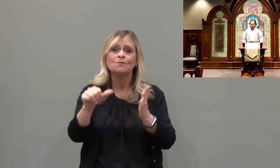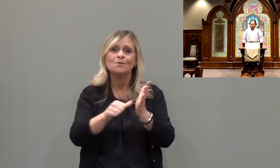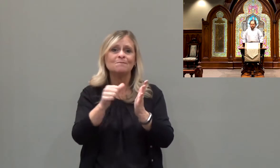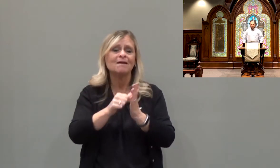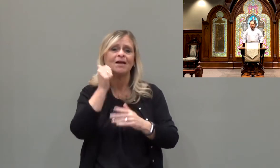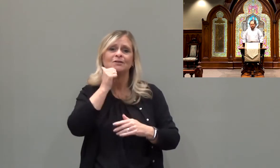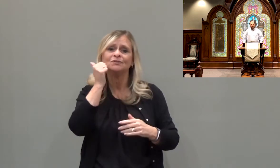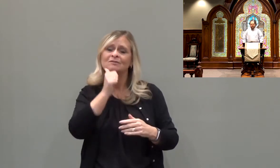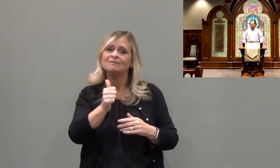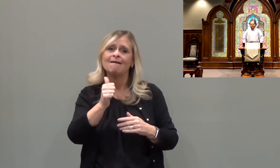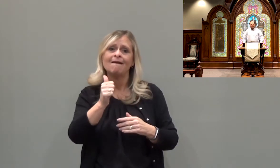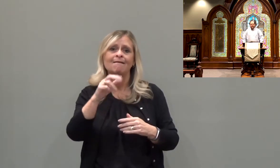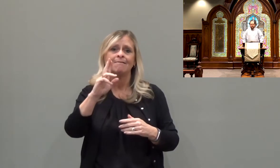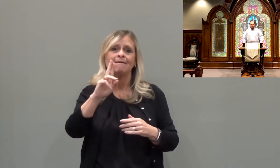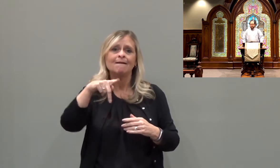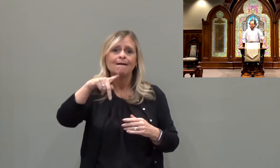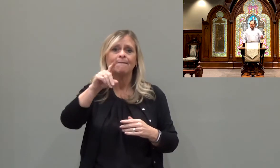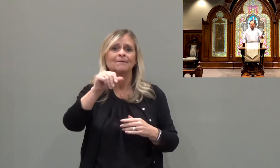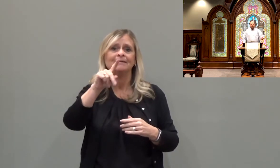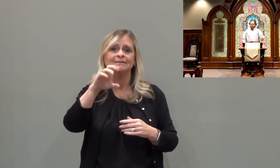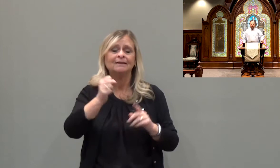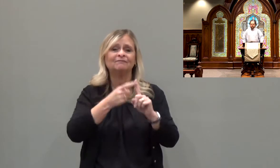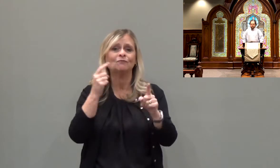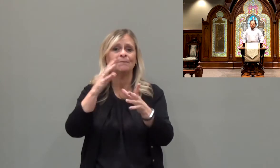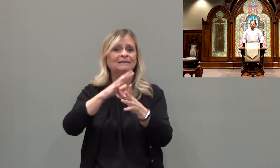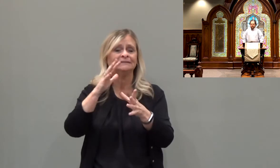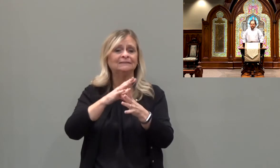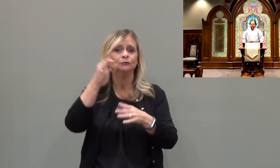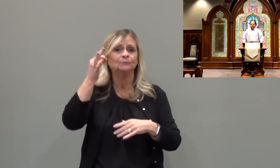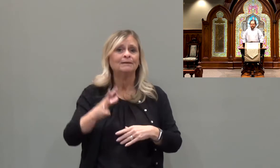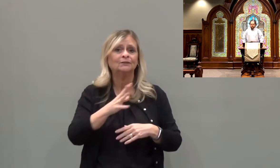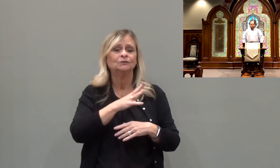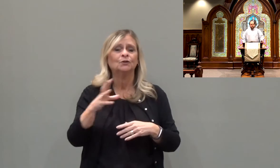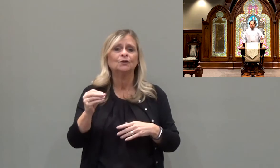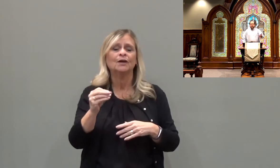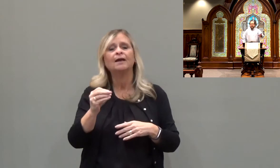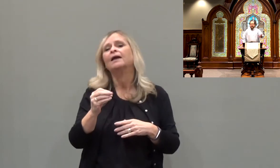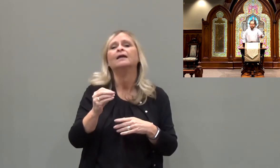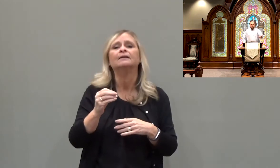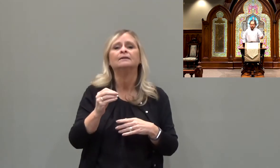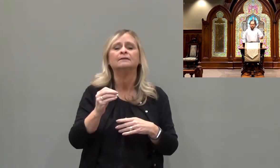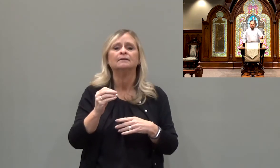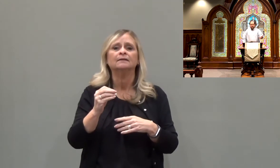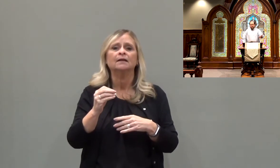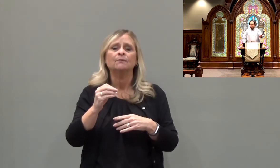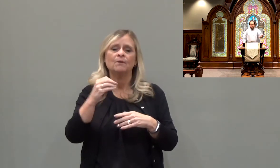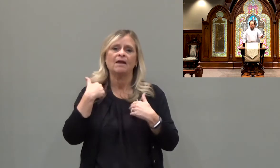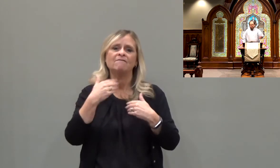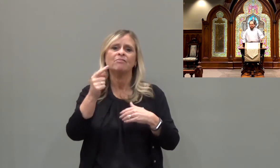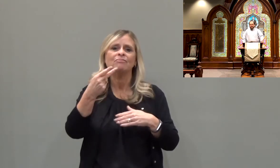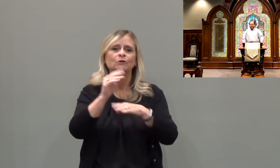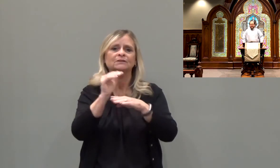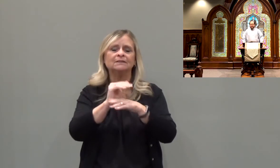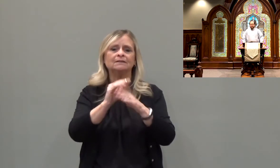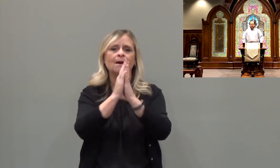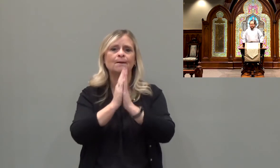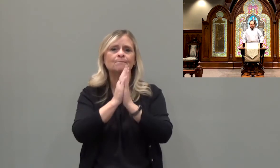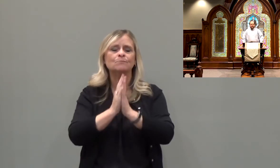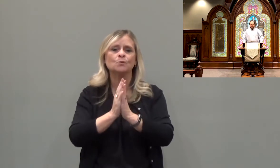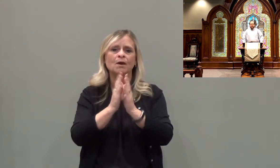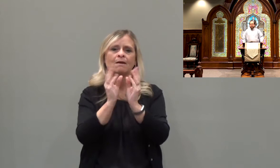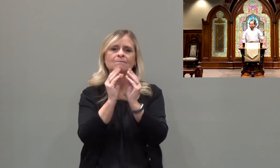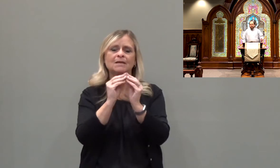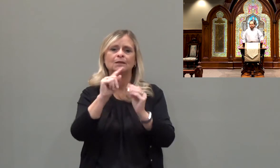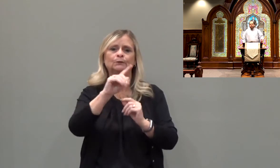updates from our senior pastor. There's a Wednesday night pastor's Bible study. We do Thursday night prayer meeting by Zoom. We